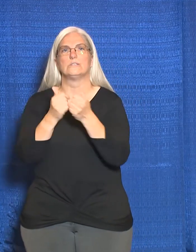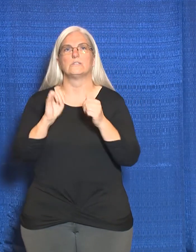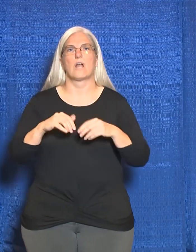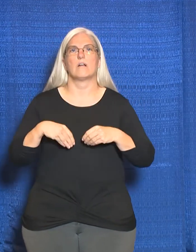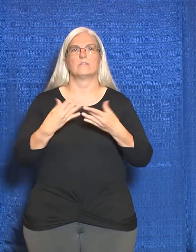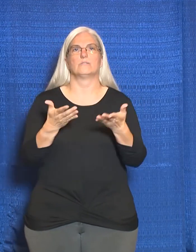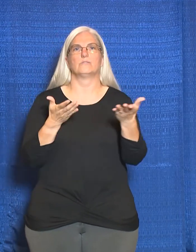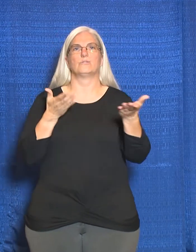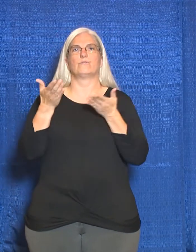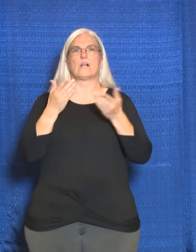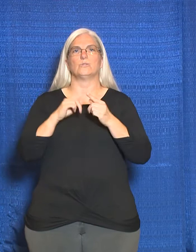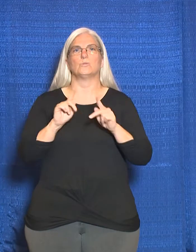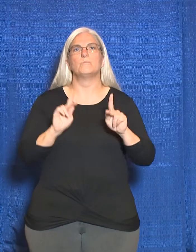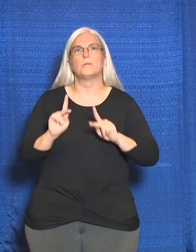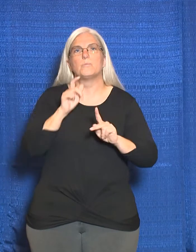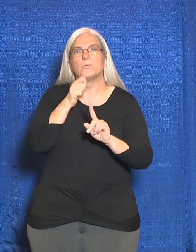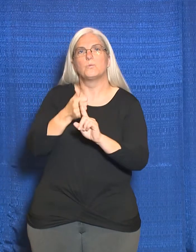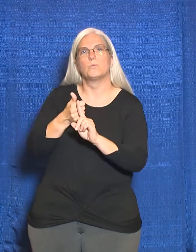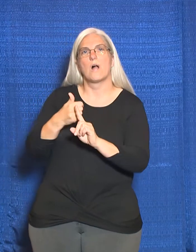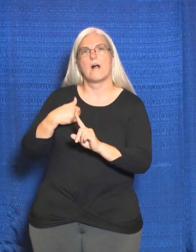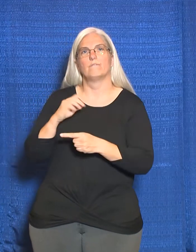with disabilities.